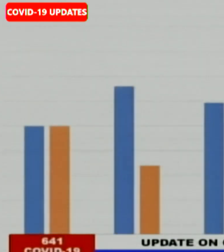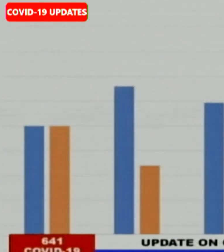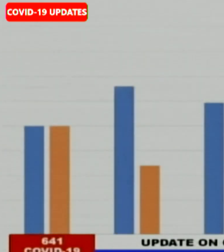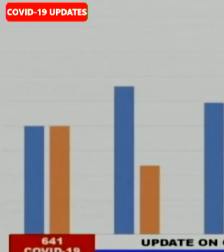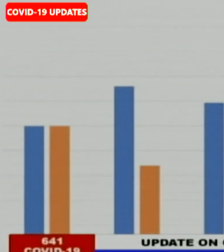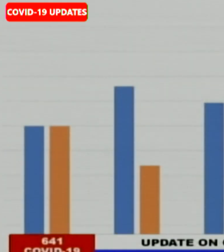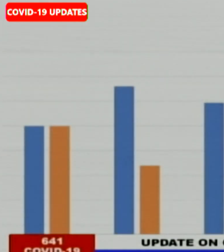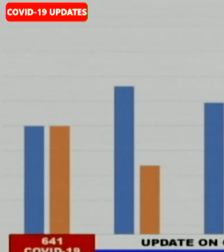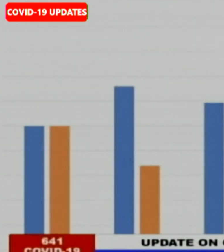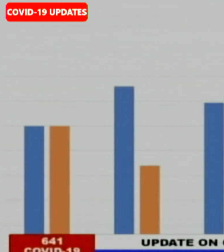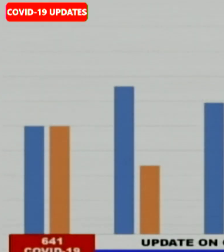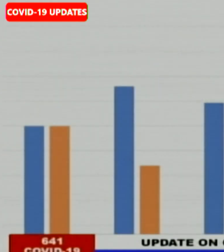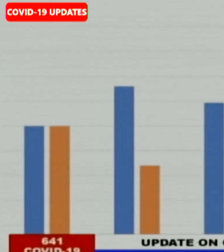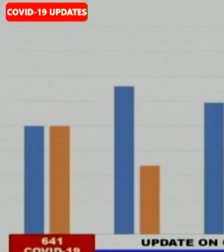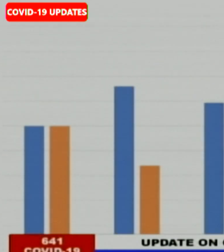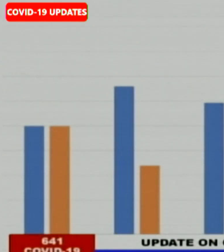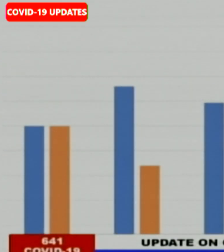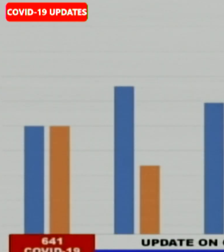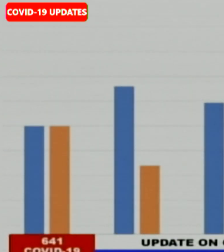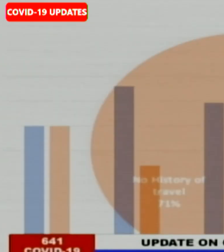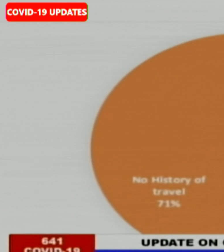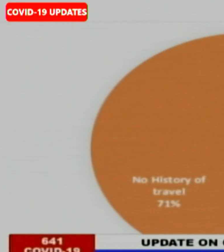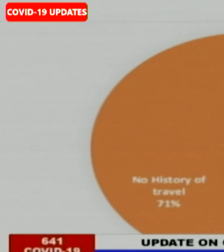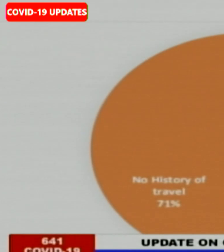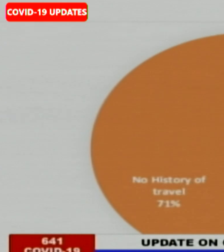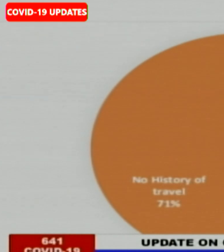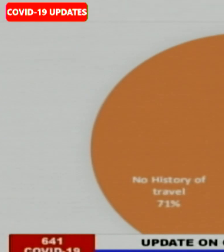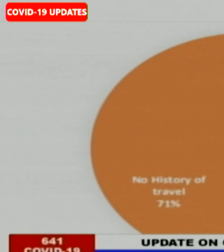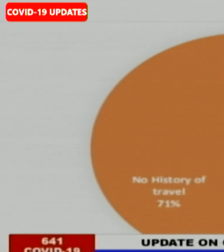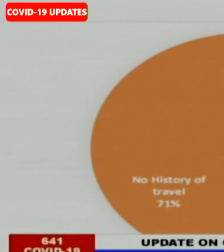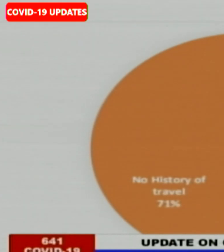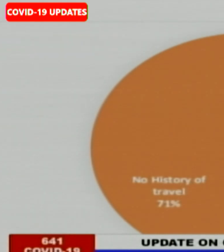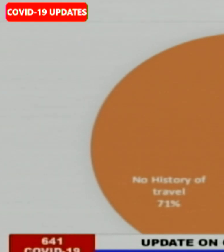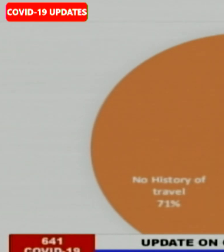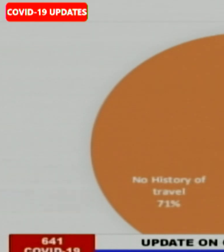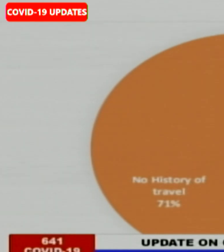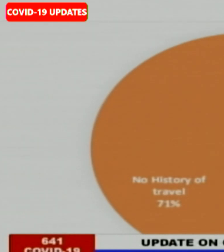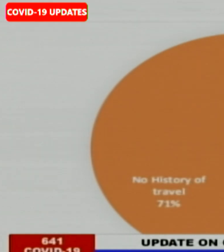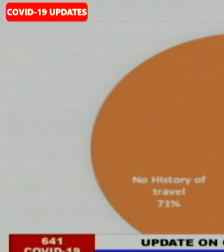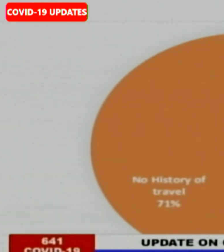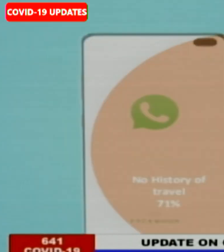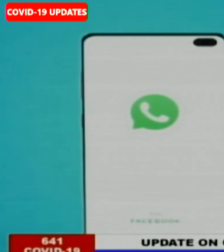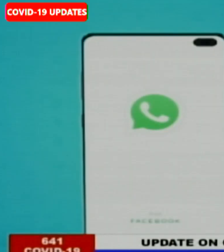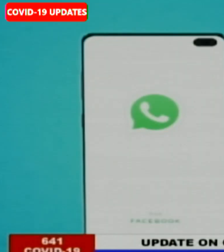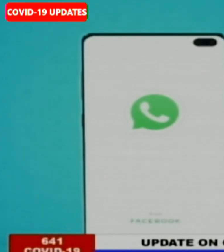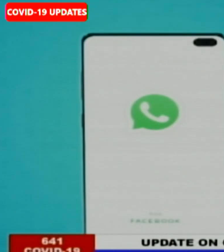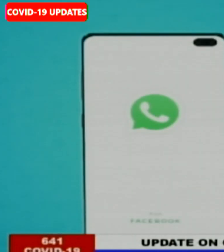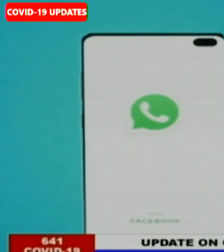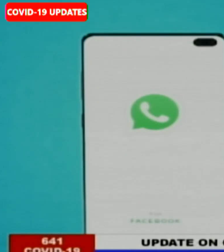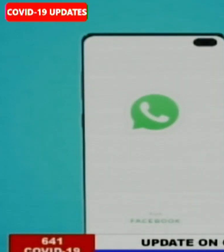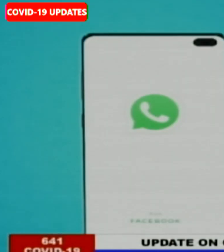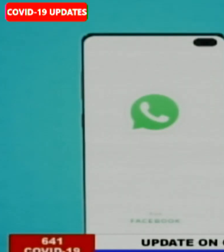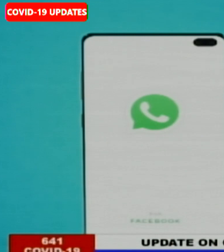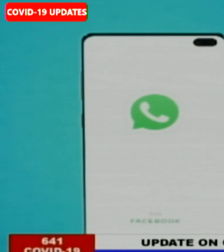this category. So that's just by way of information. Can we quickly take the presentation from Upfields Brands Ghana Limited so that the